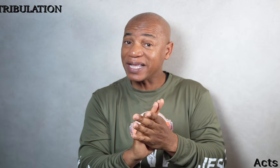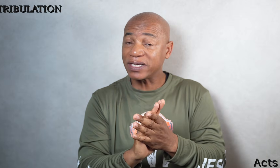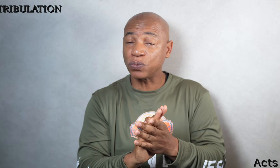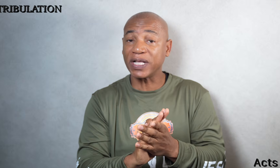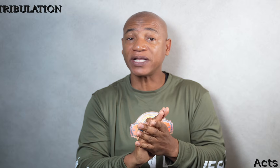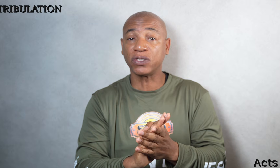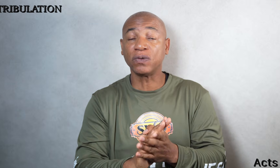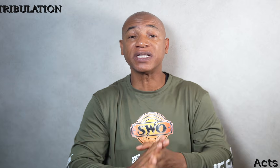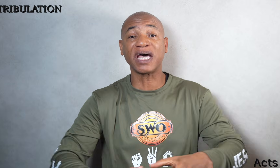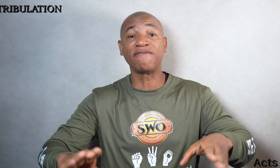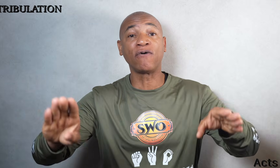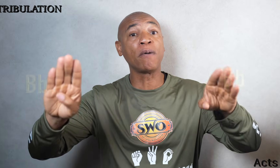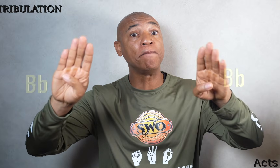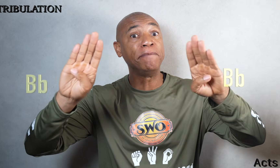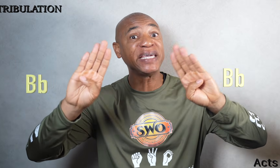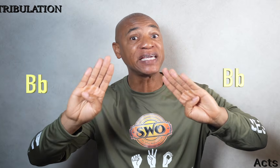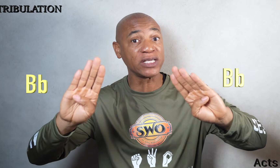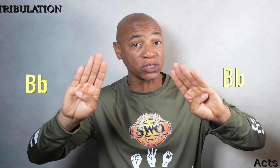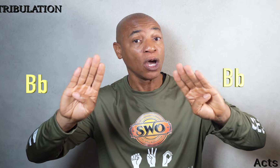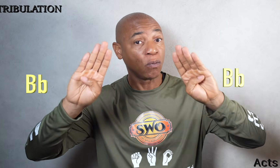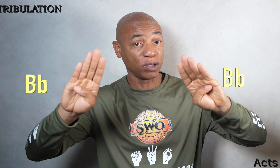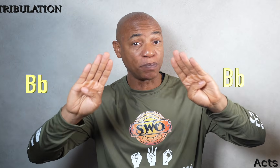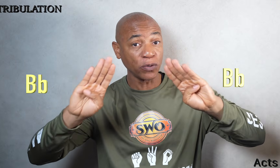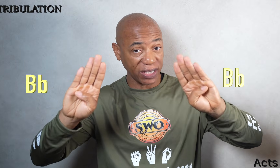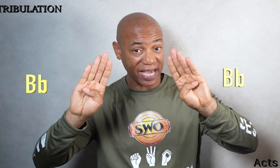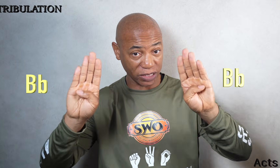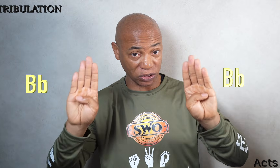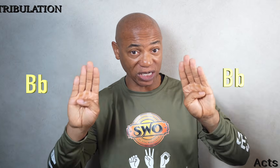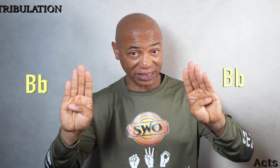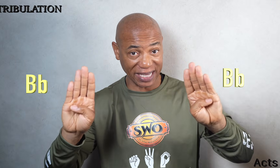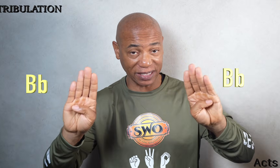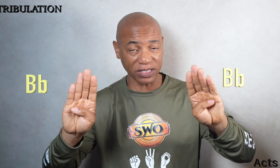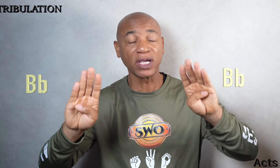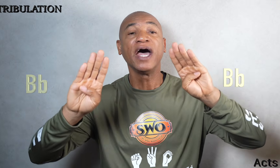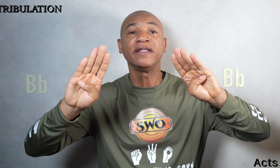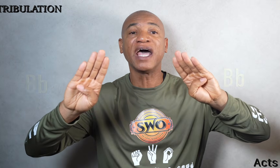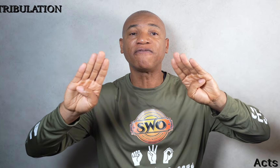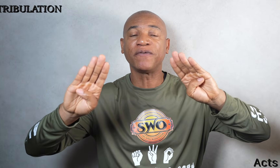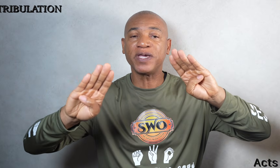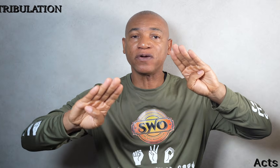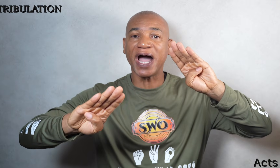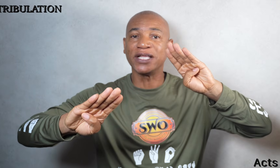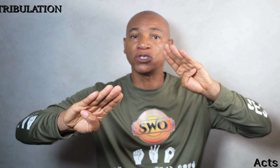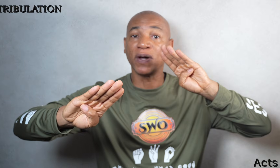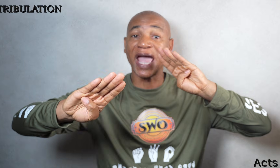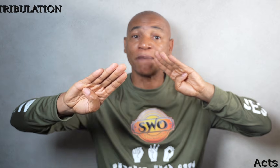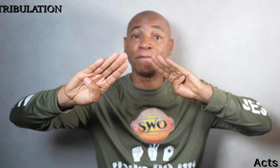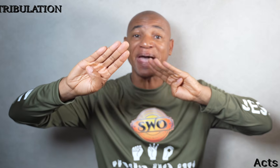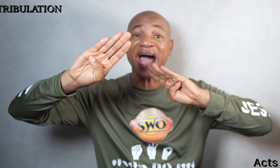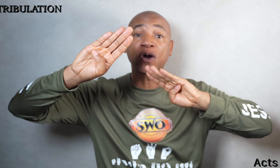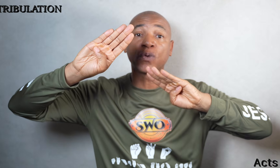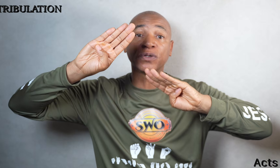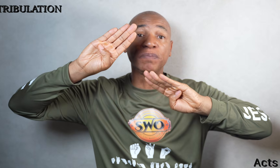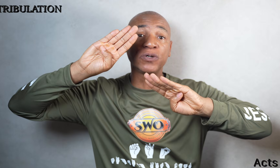this, what I do is I form B's with both hands, just like this. Now from here, I do a backward